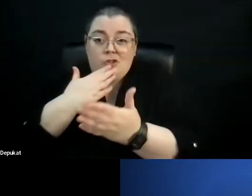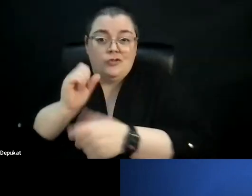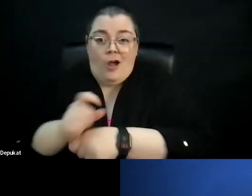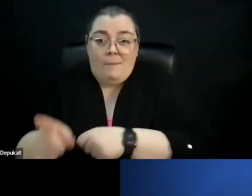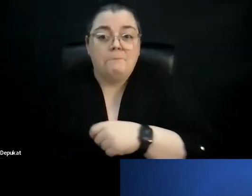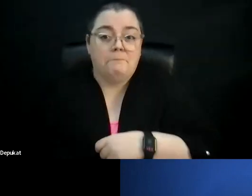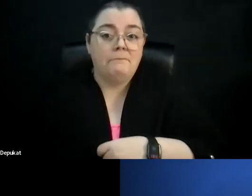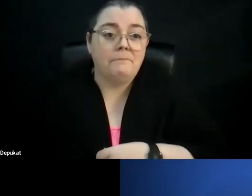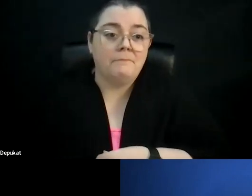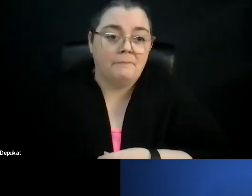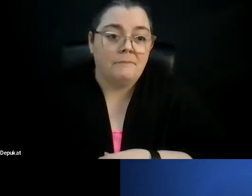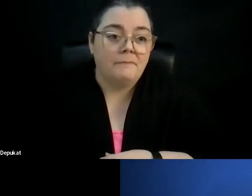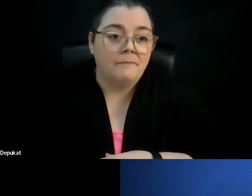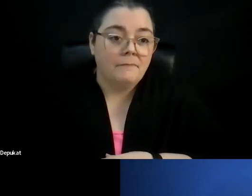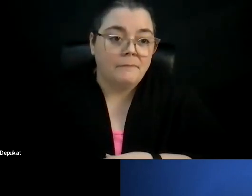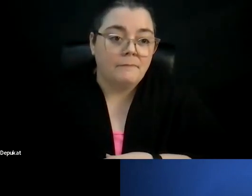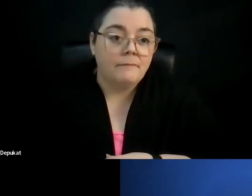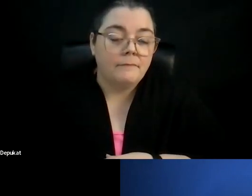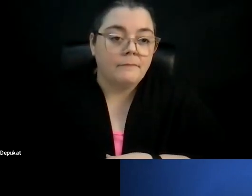is a pretty nice document. They did a great job in formatting and outline.